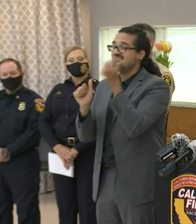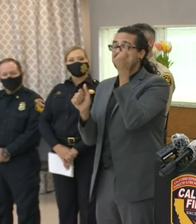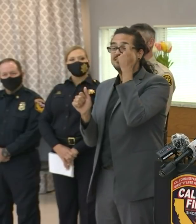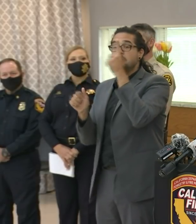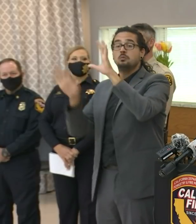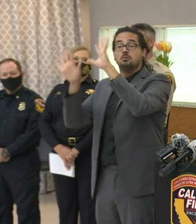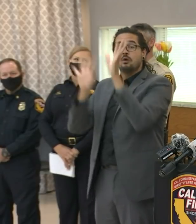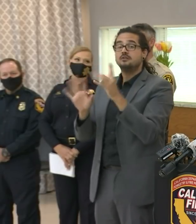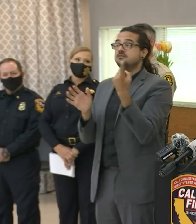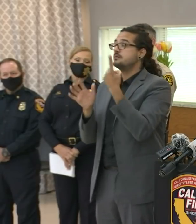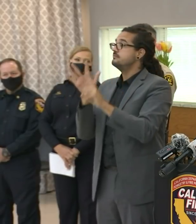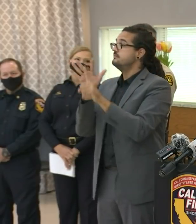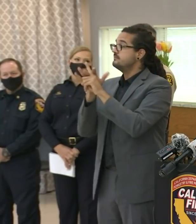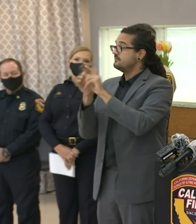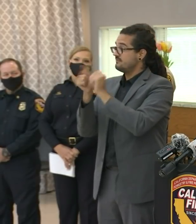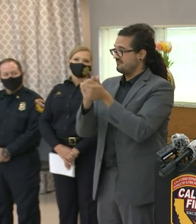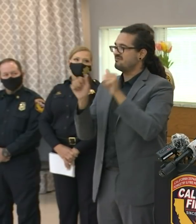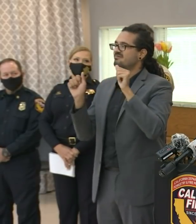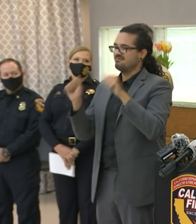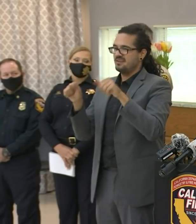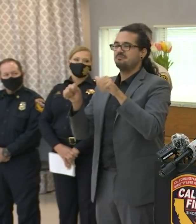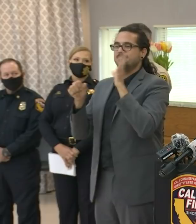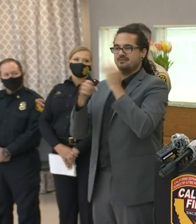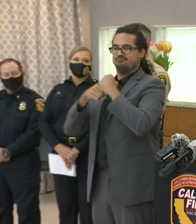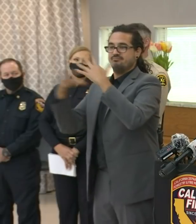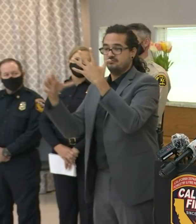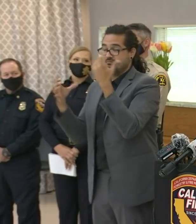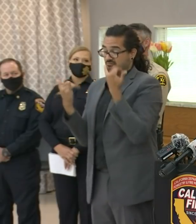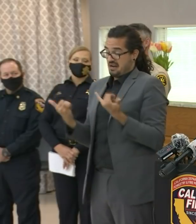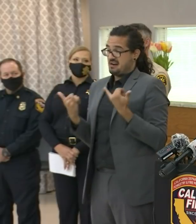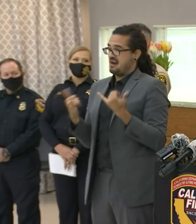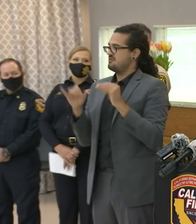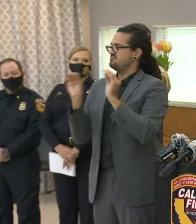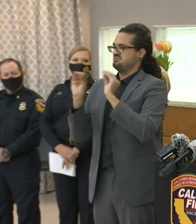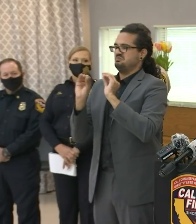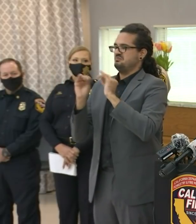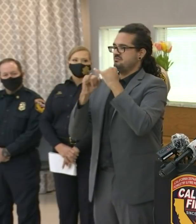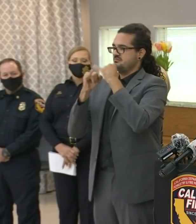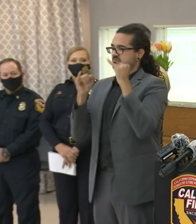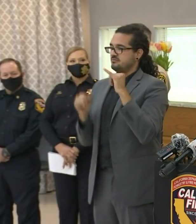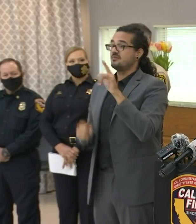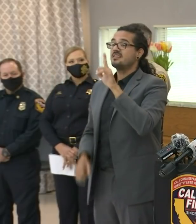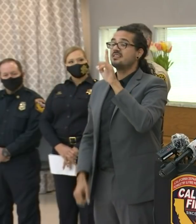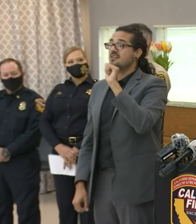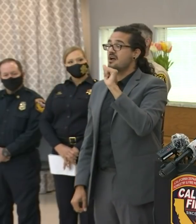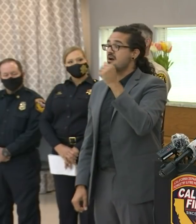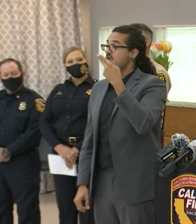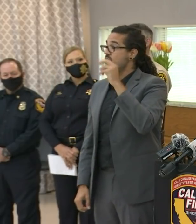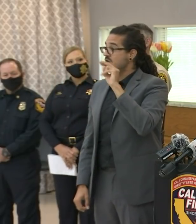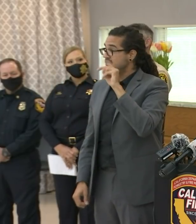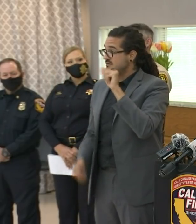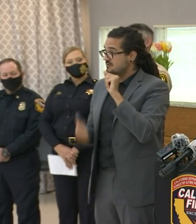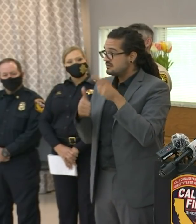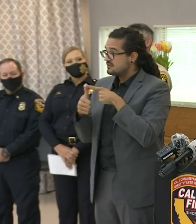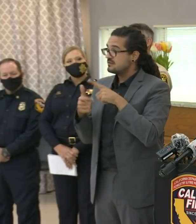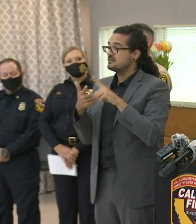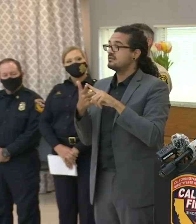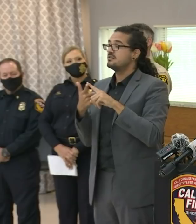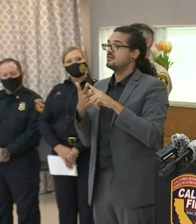So the communities of La Honda, Lomar, and then also Pescadero are still